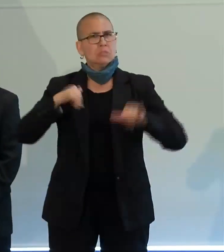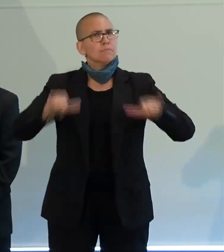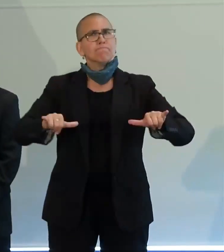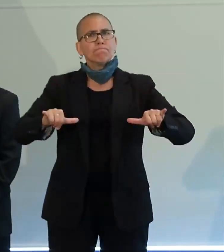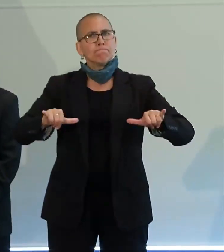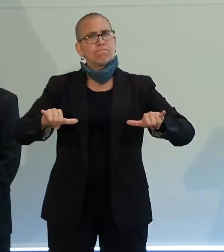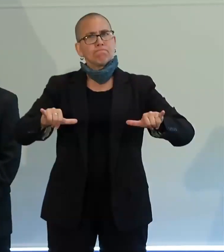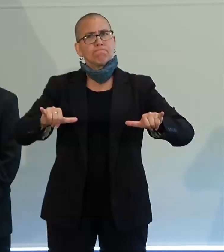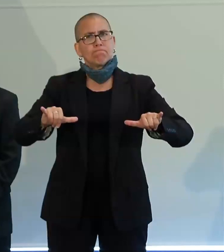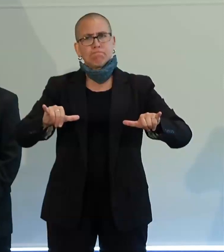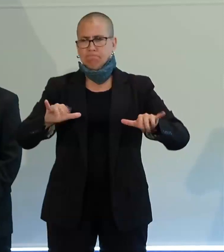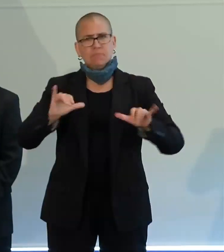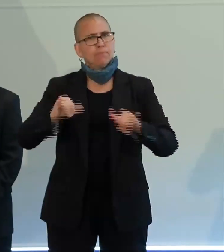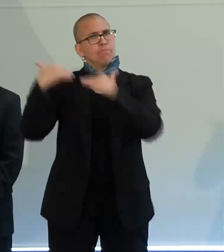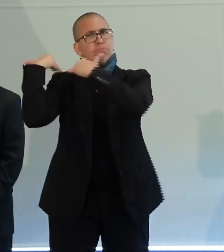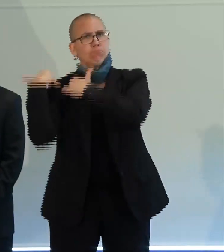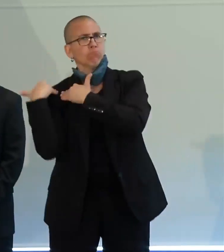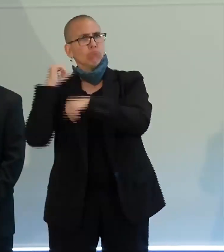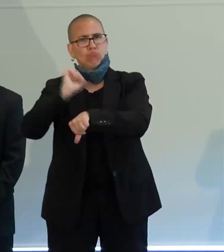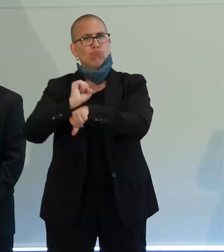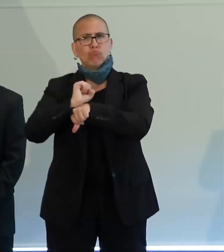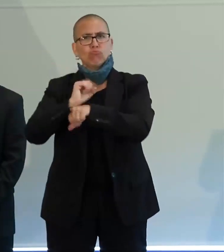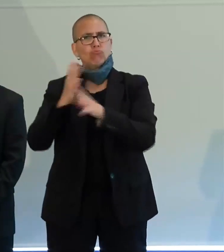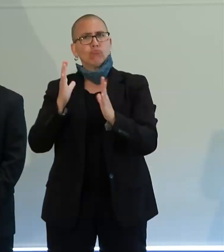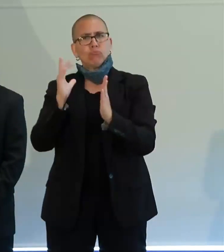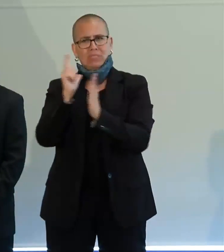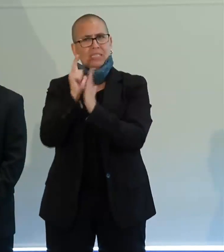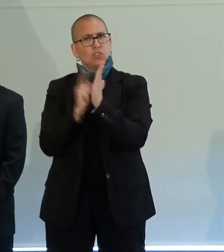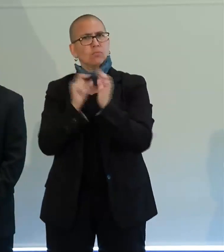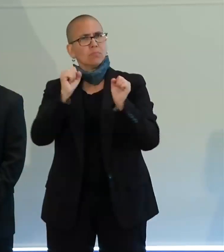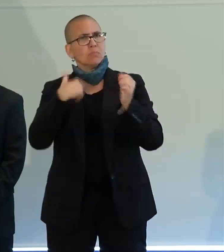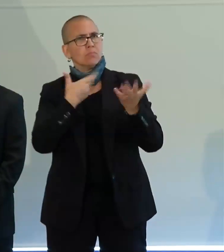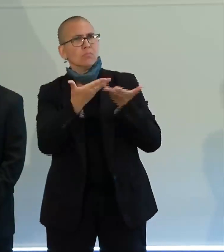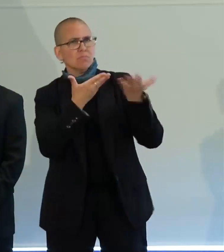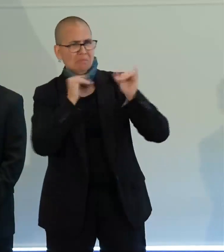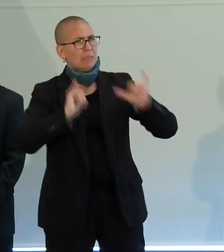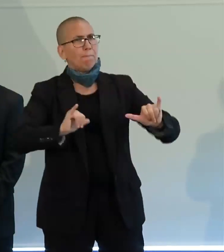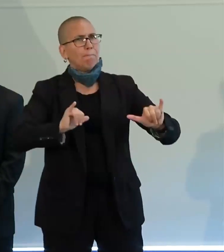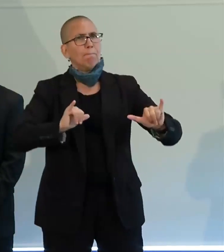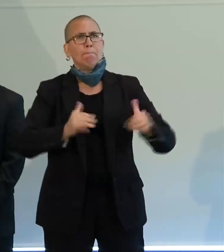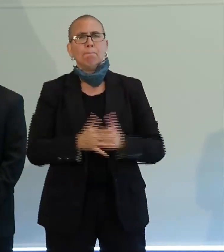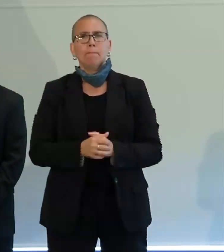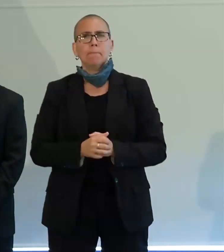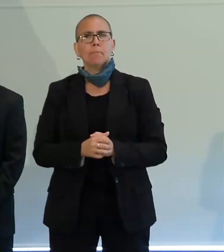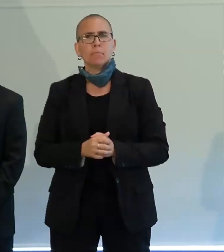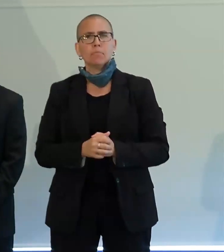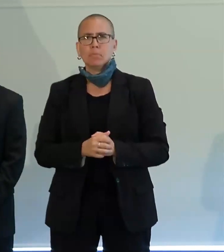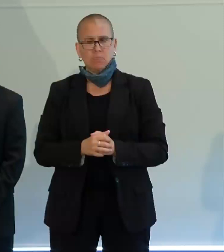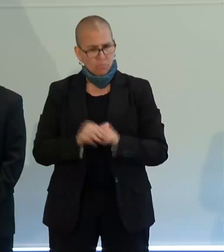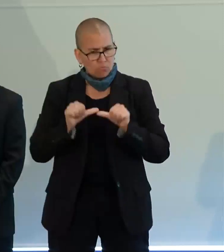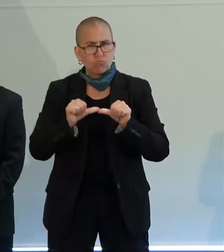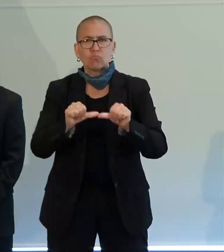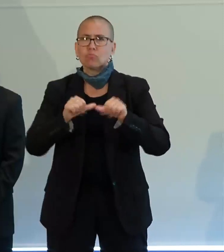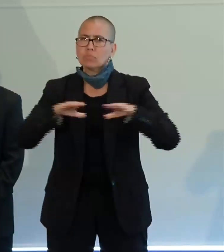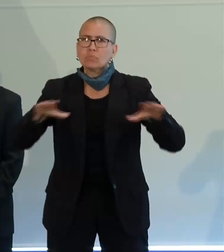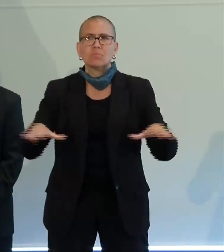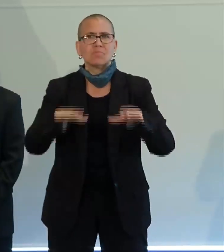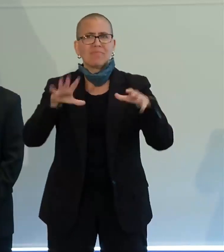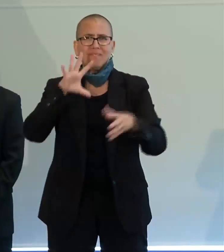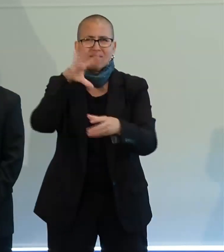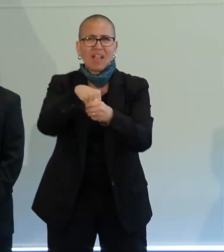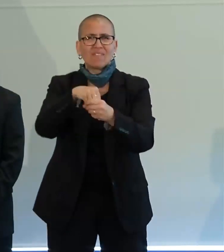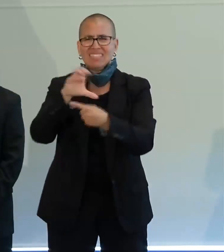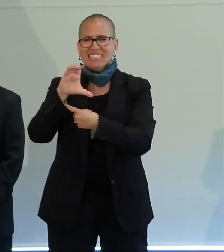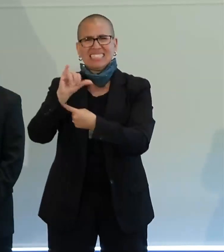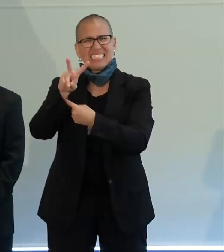which involve legislative, which involve a lot. We've been very active in the civil space. We've been active in representing